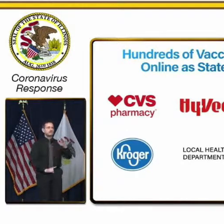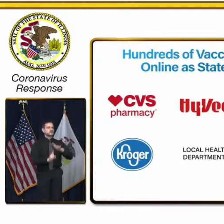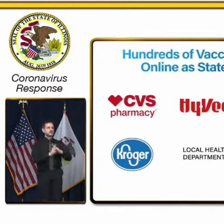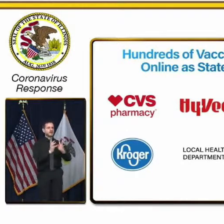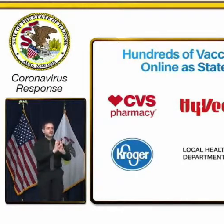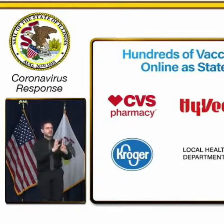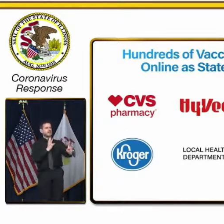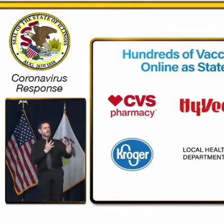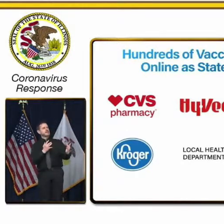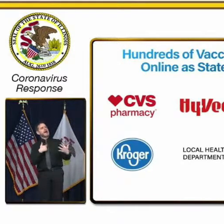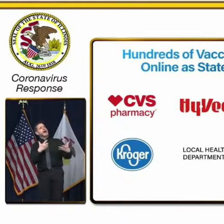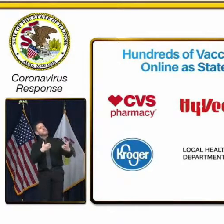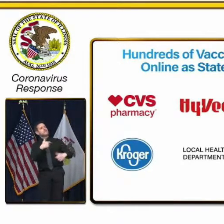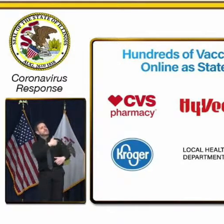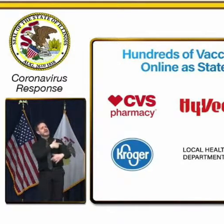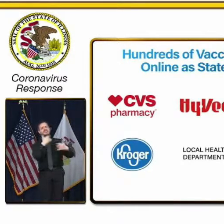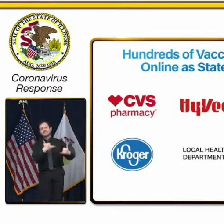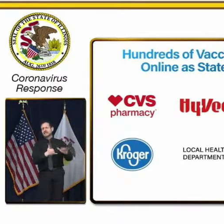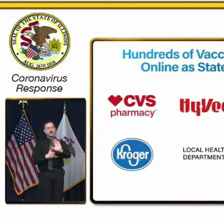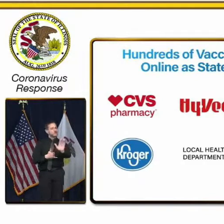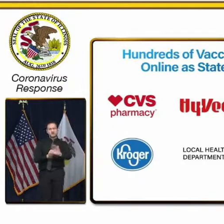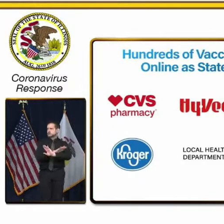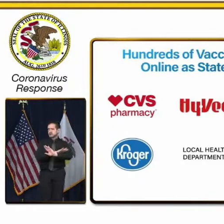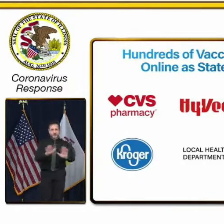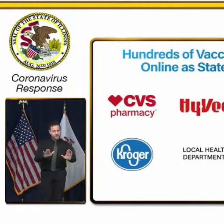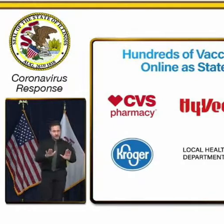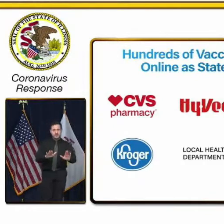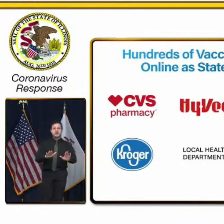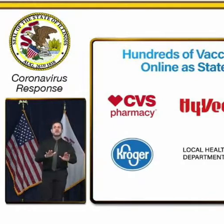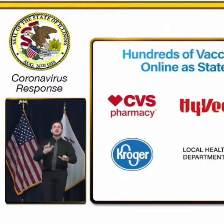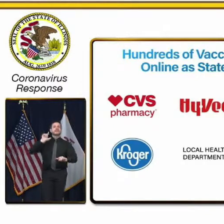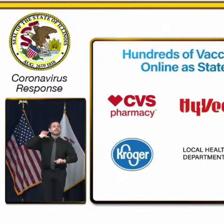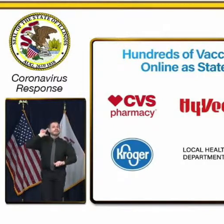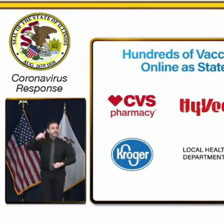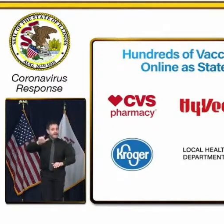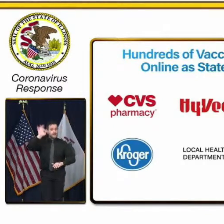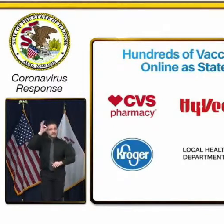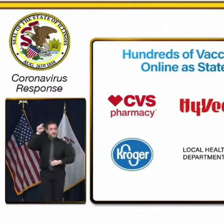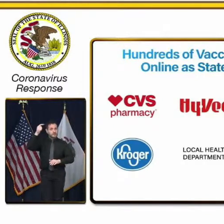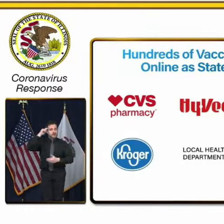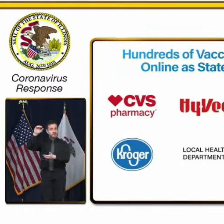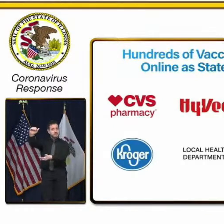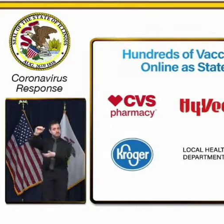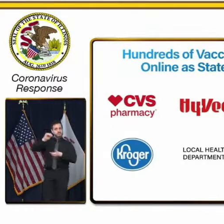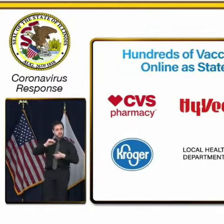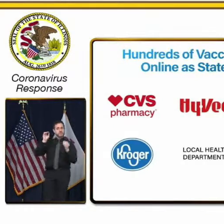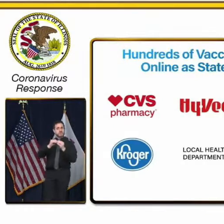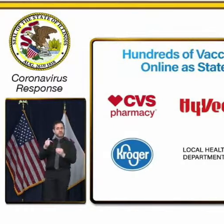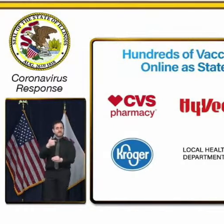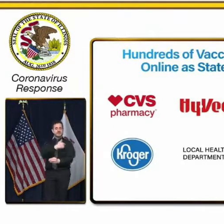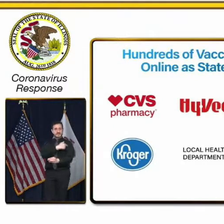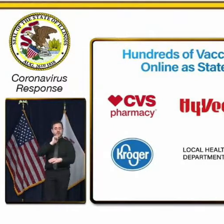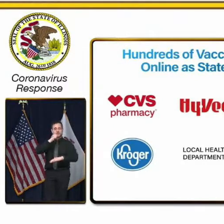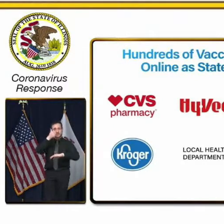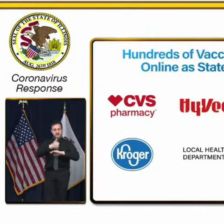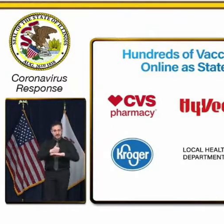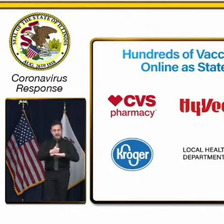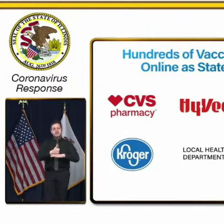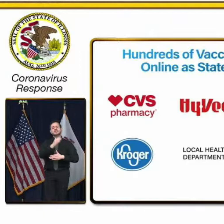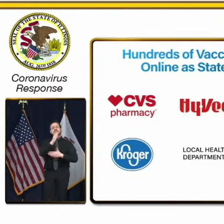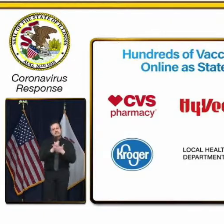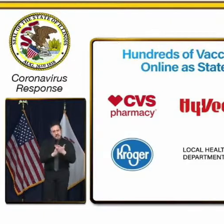pharmacy. When we have a steady stream of vaccine coming in from the federal government, we will launch walk-in locations